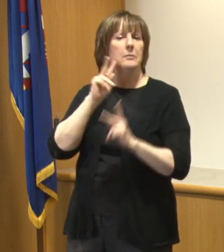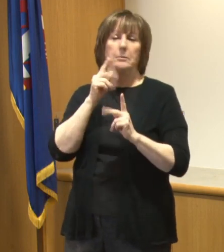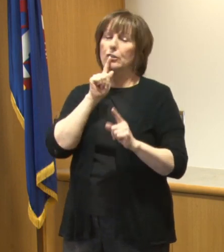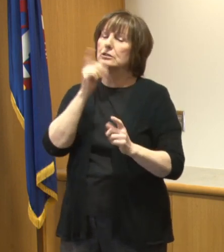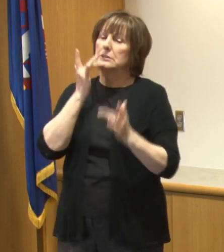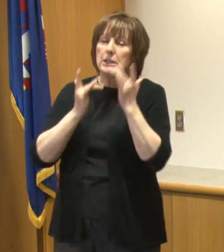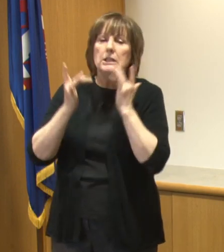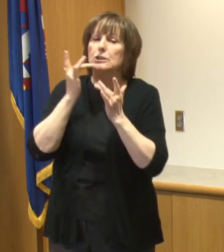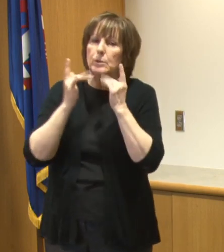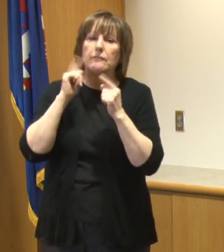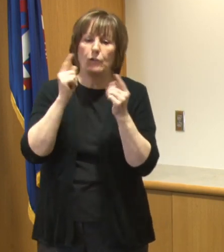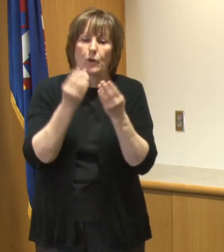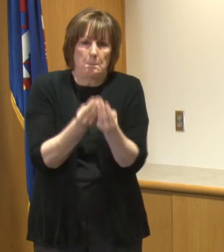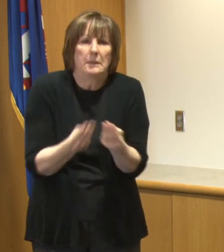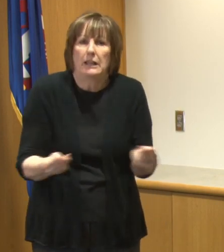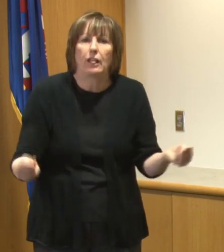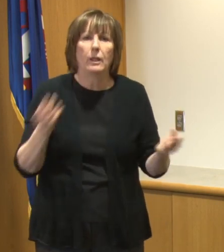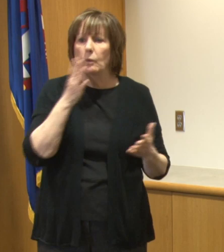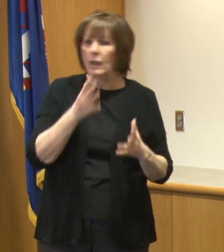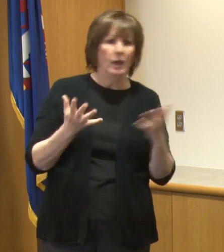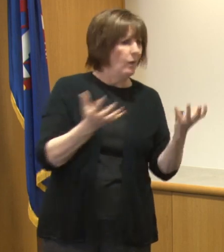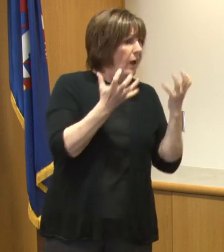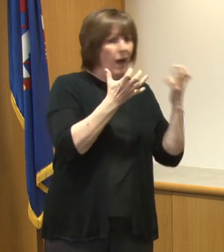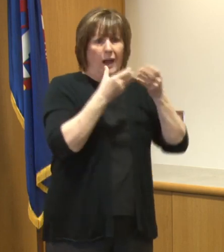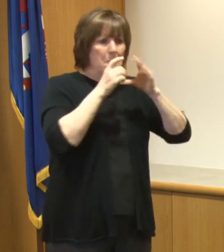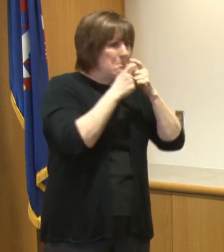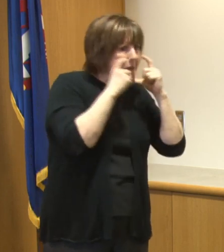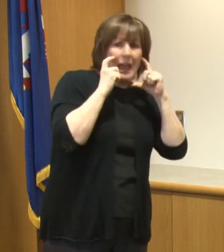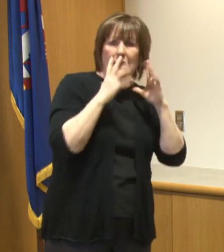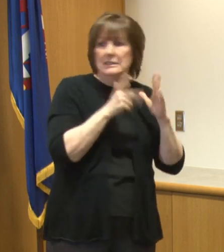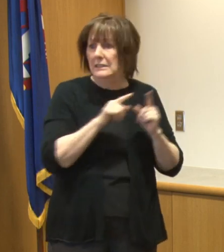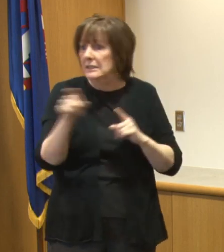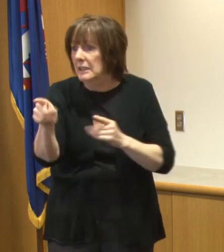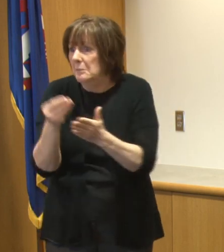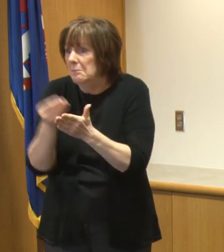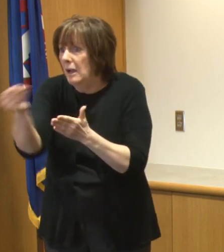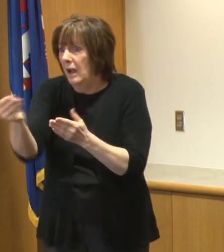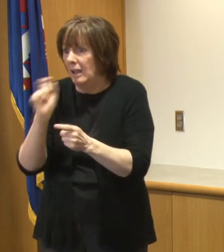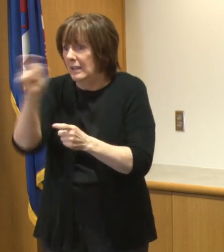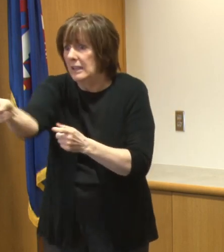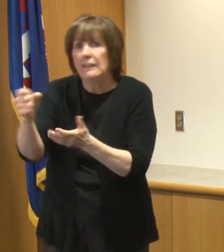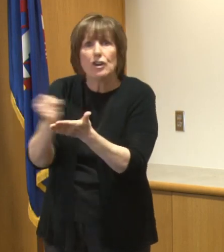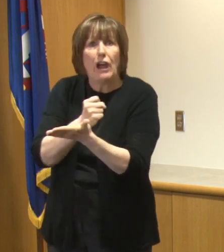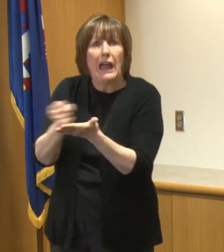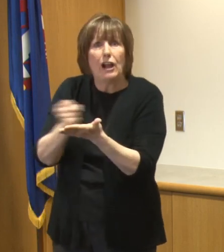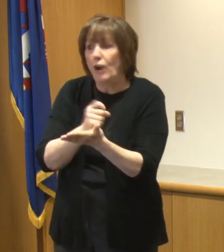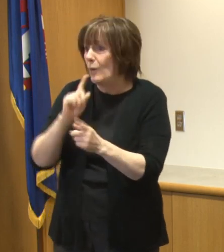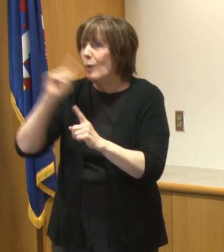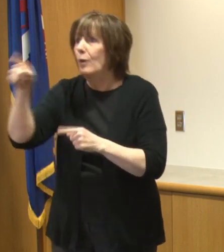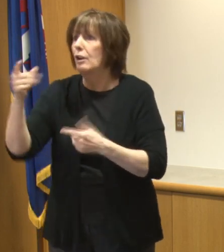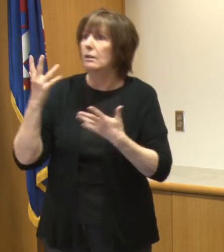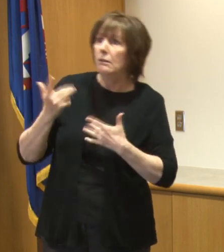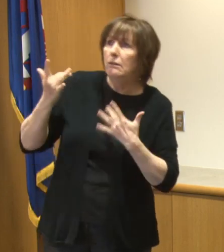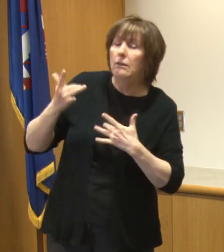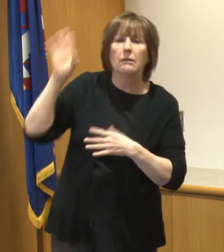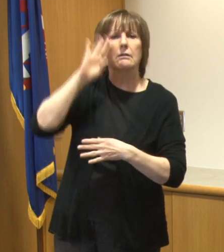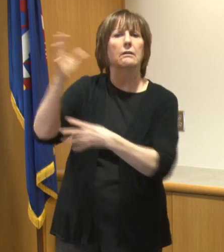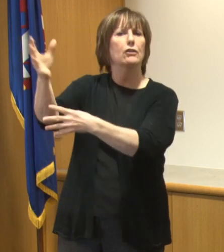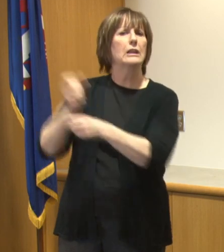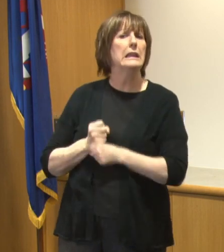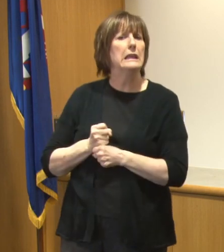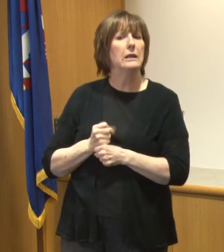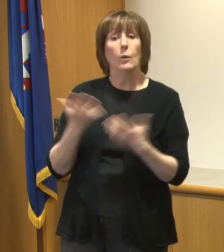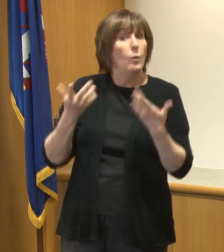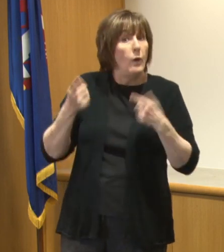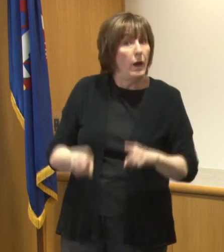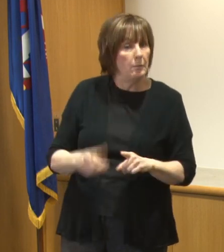for materials. They'll go to these sites, they'll give their credit card information, they'll order product, the product doesn't come, and the only thing that